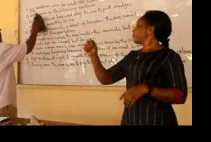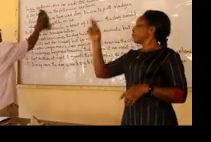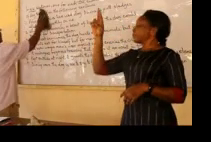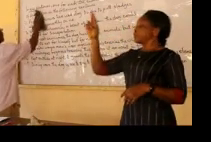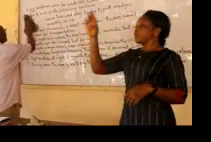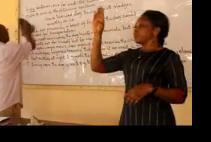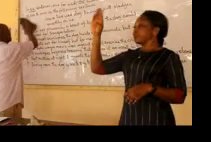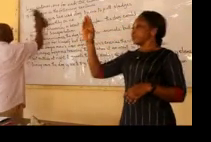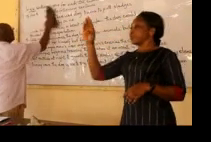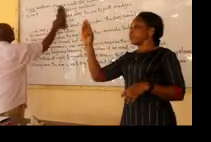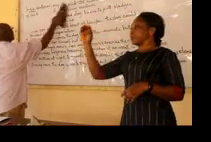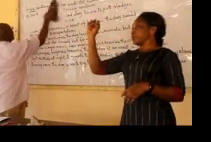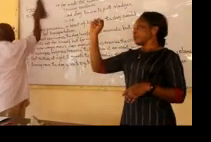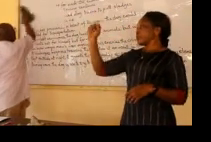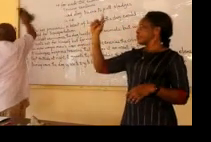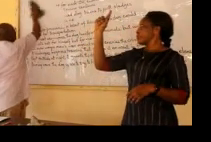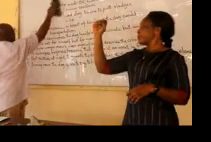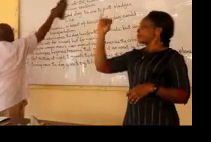you an exercise on that.